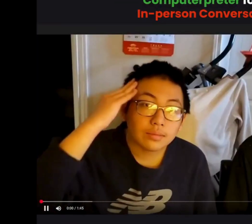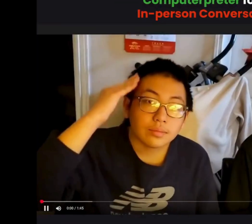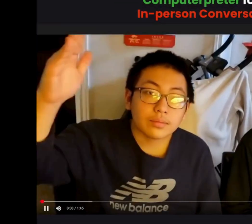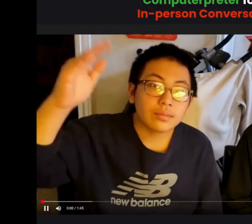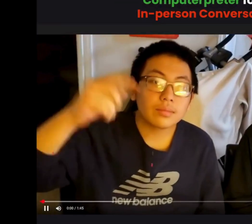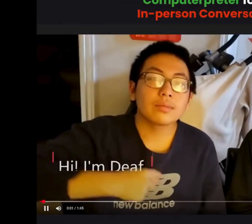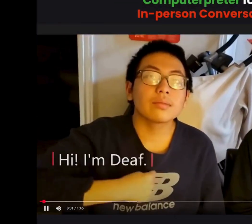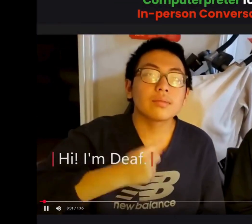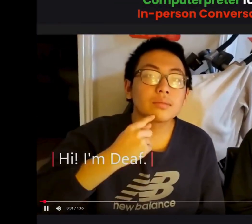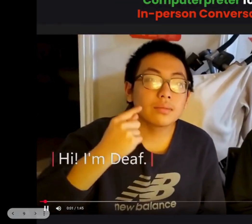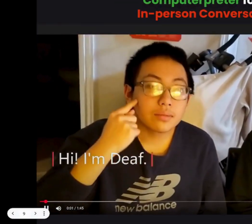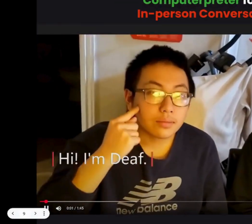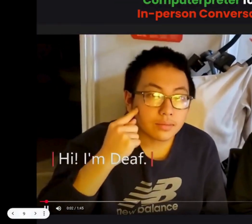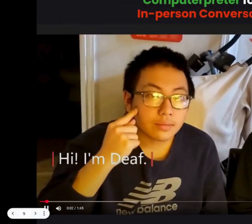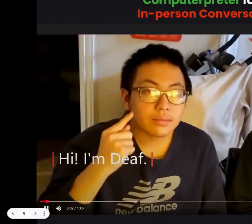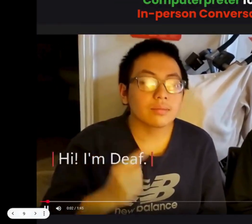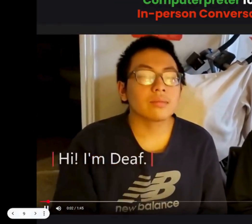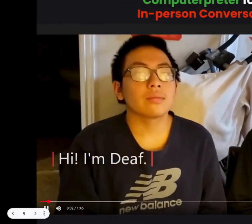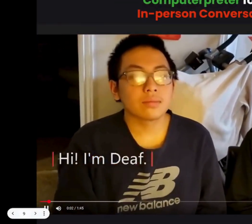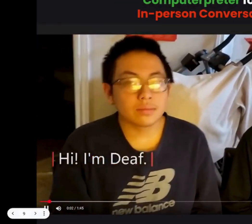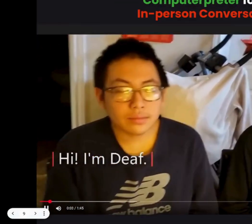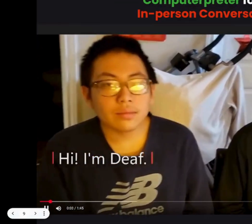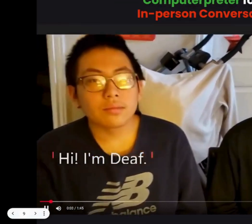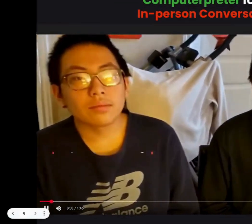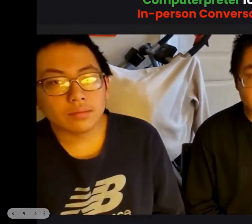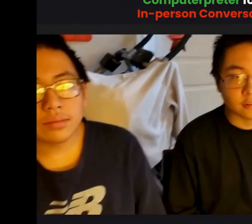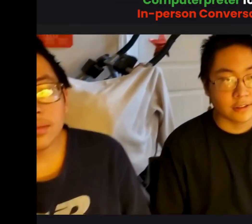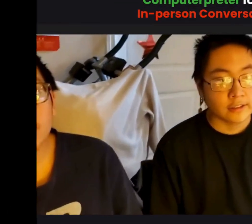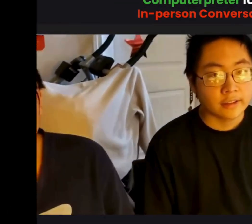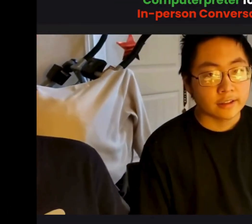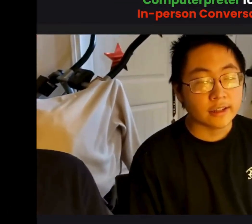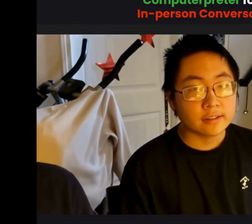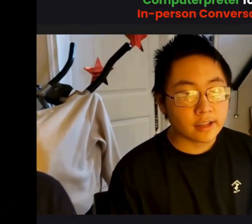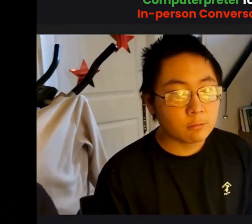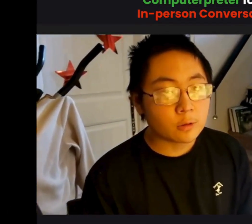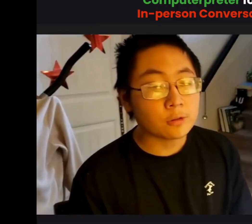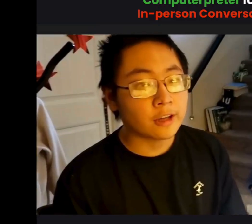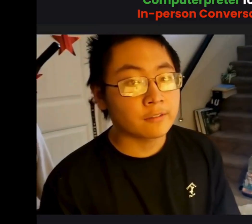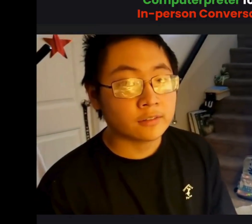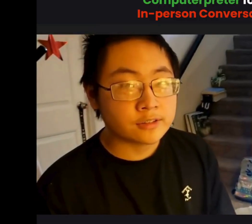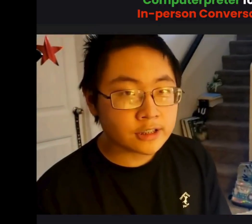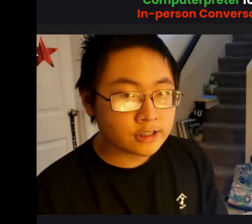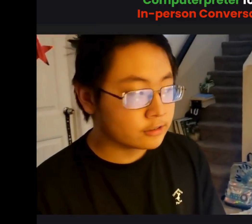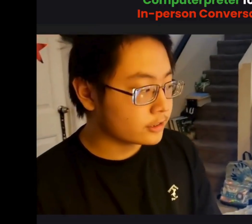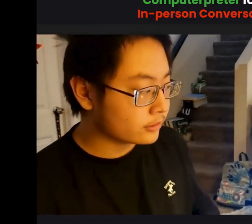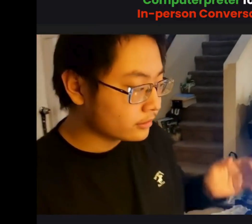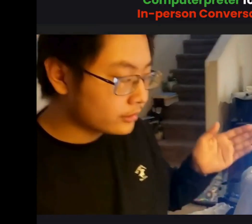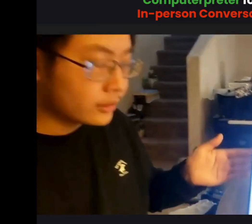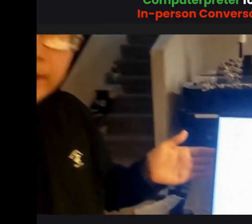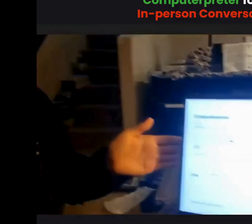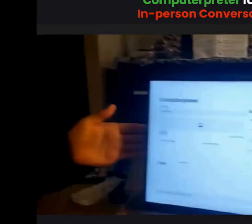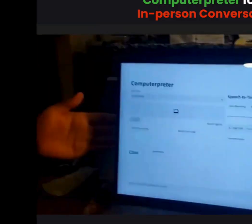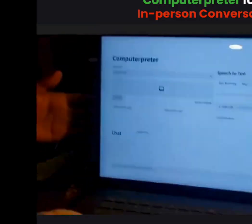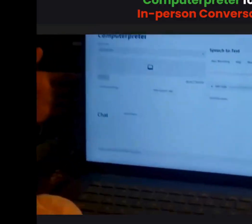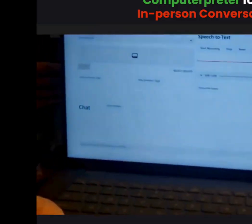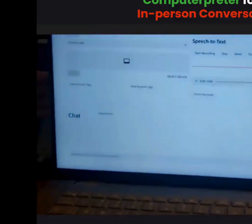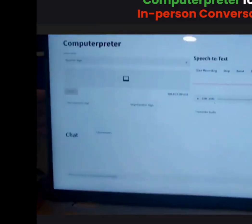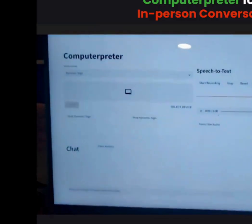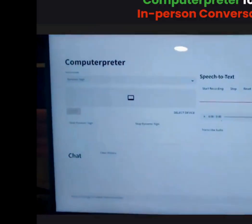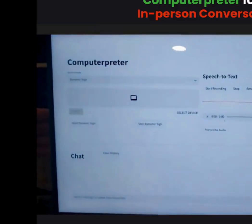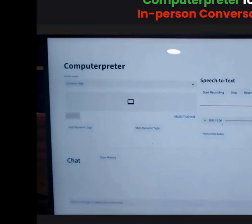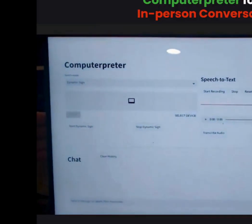demo video. Here is a deaf person. I'm a hearing person, and today we're going to have a conversation using